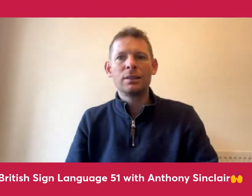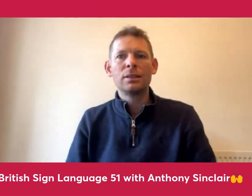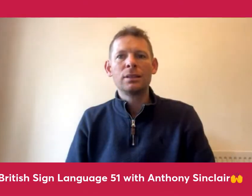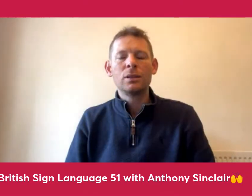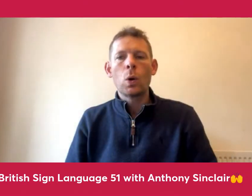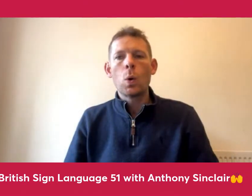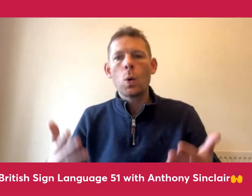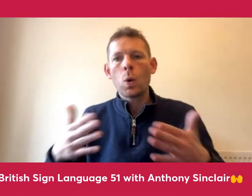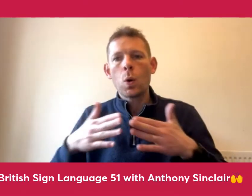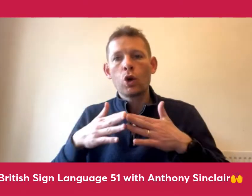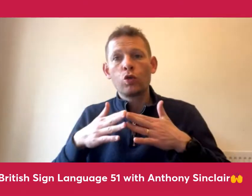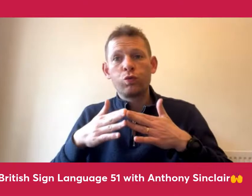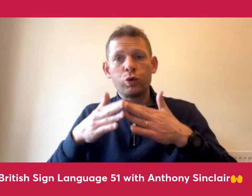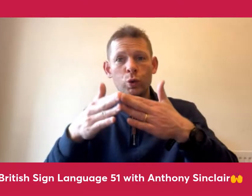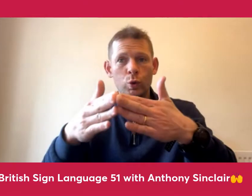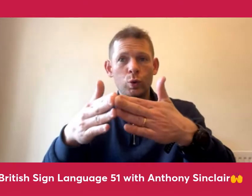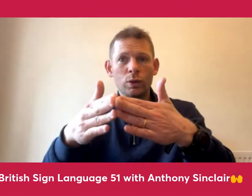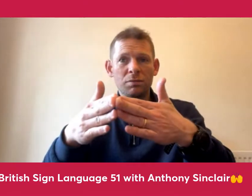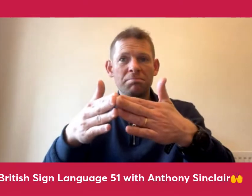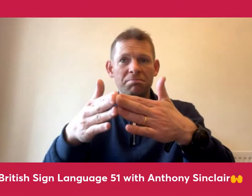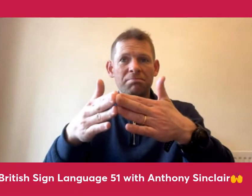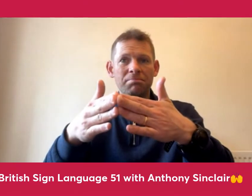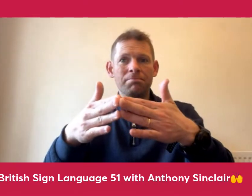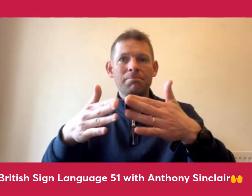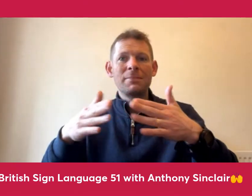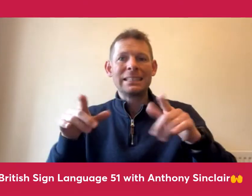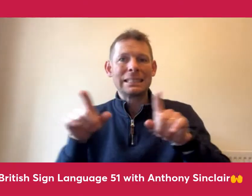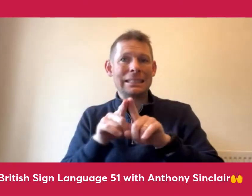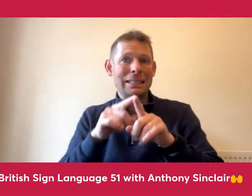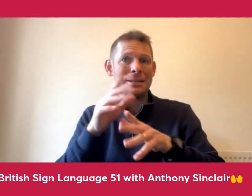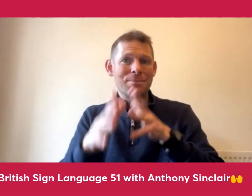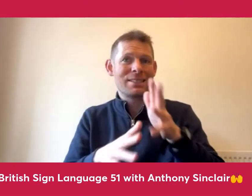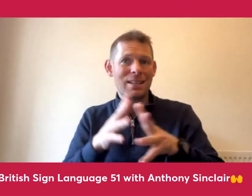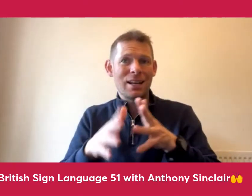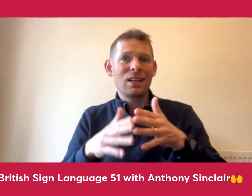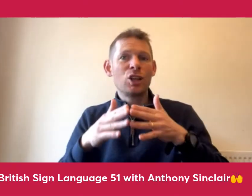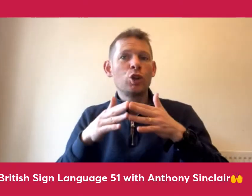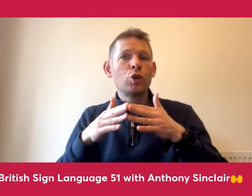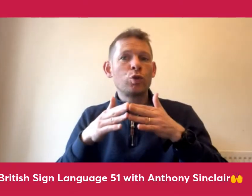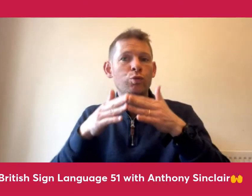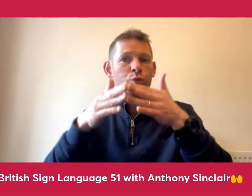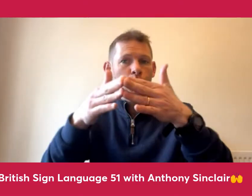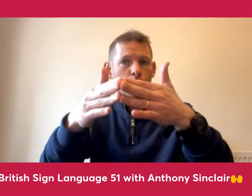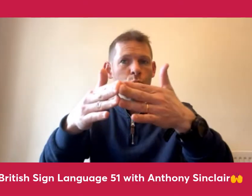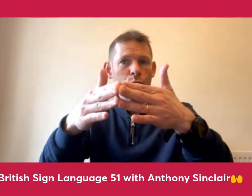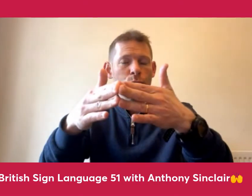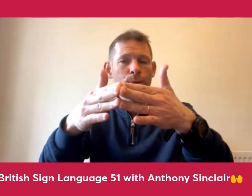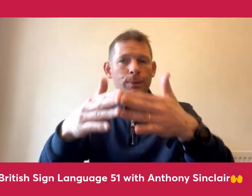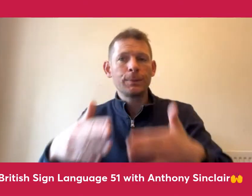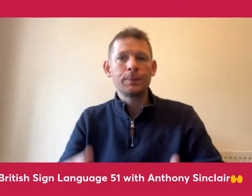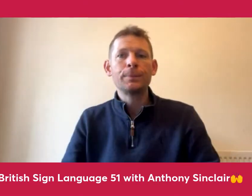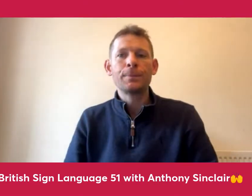ferry, or cruise. Same sign again, just with different lip pattern.